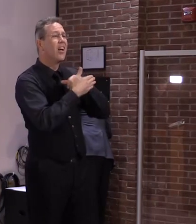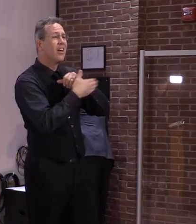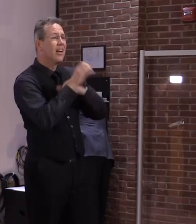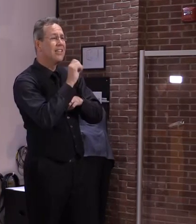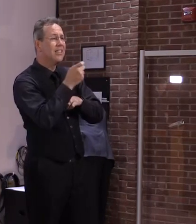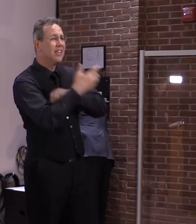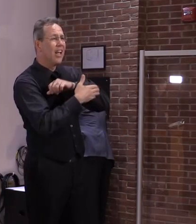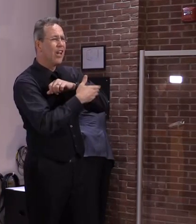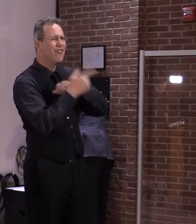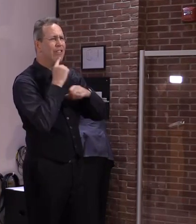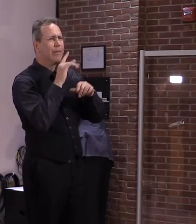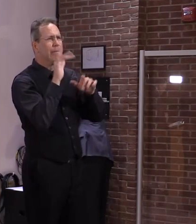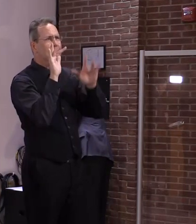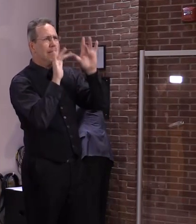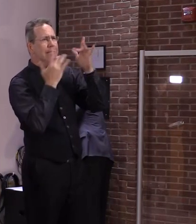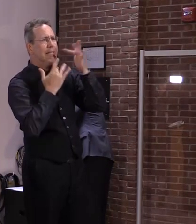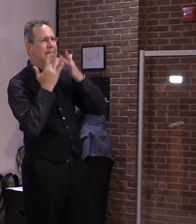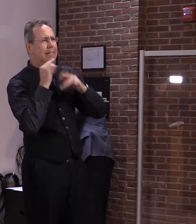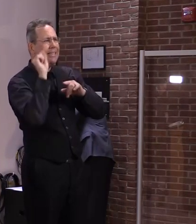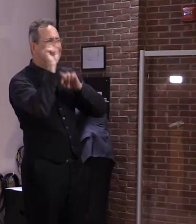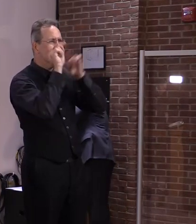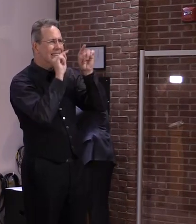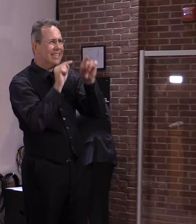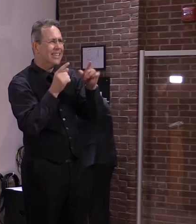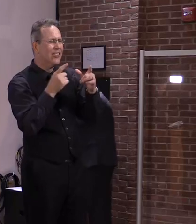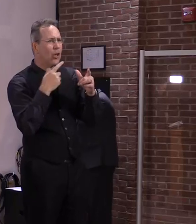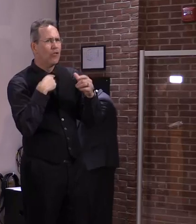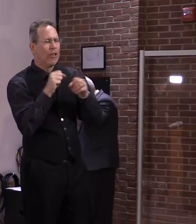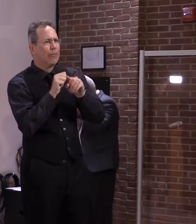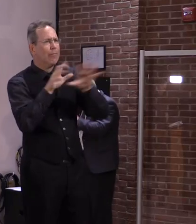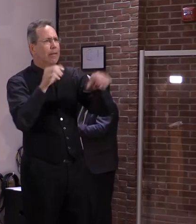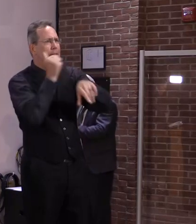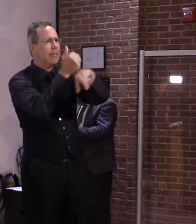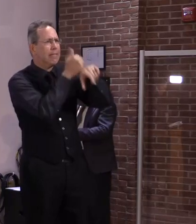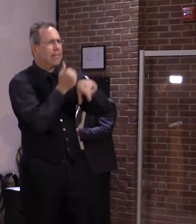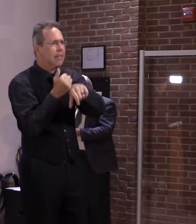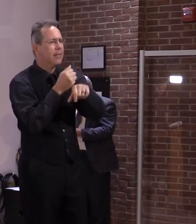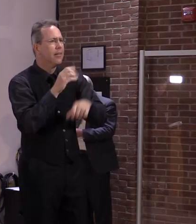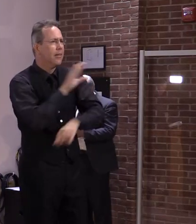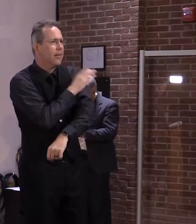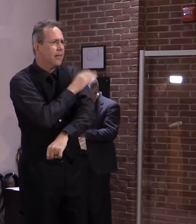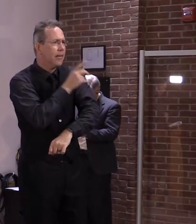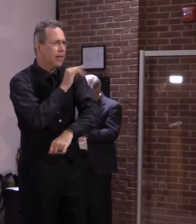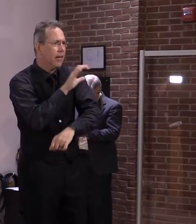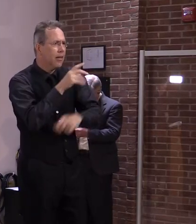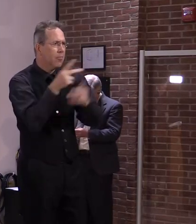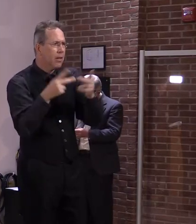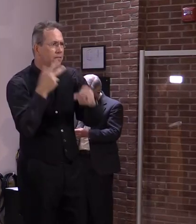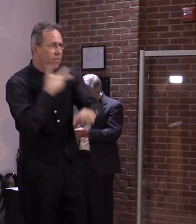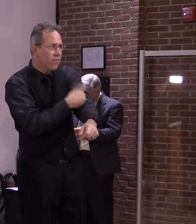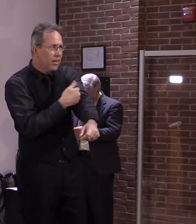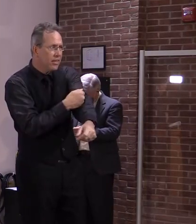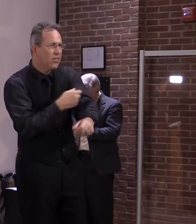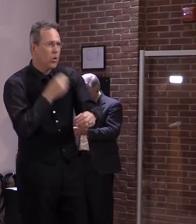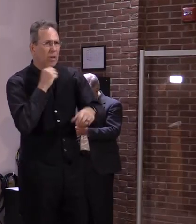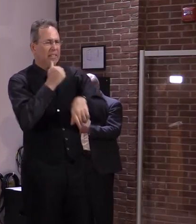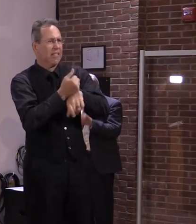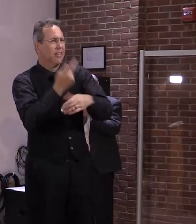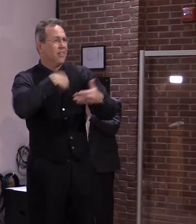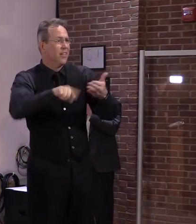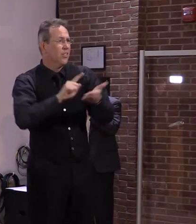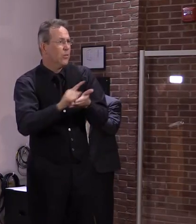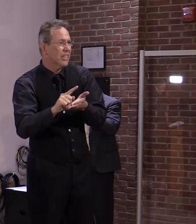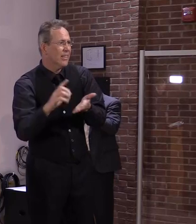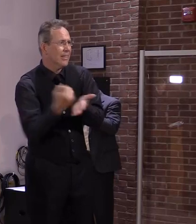strong deployment of clinics in Essex County starting next week on the 17th, both at Concord Graded